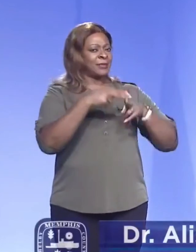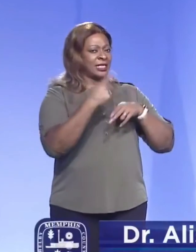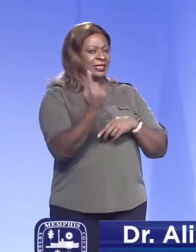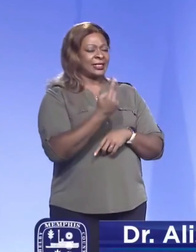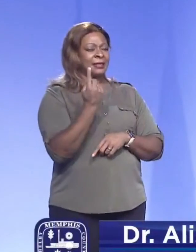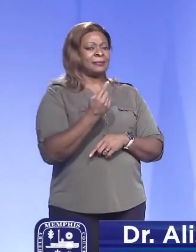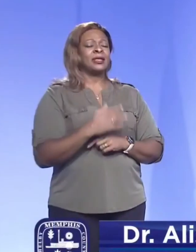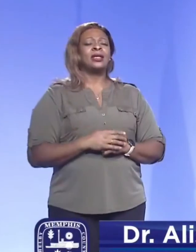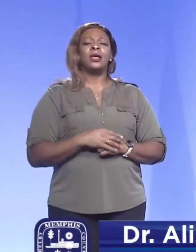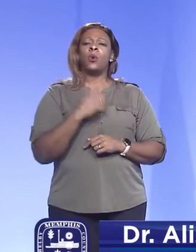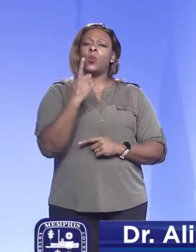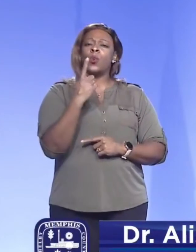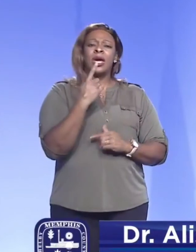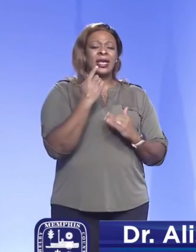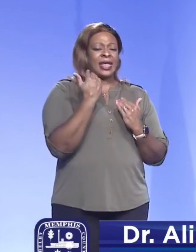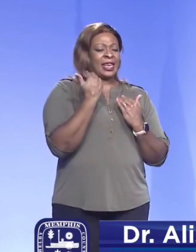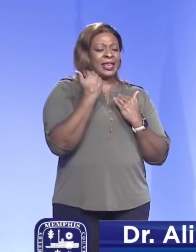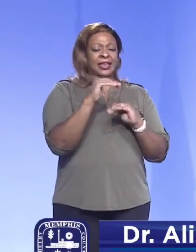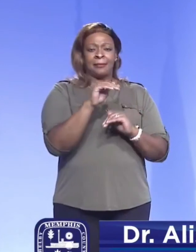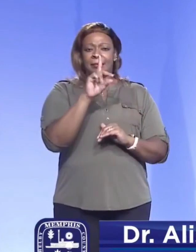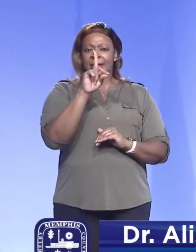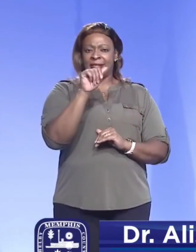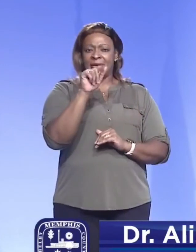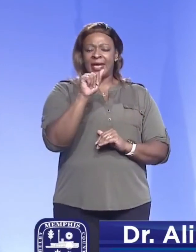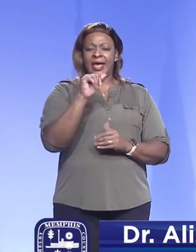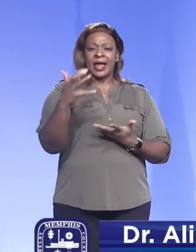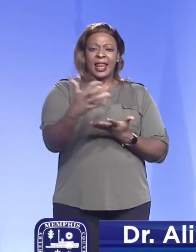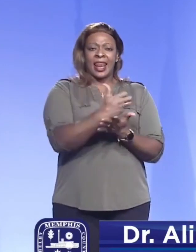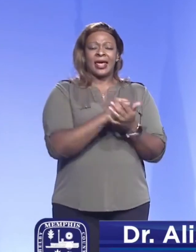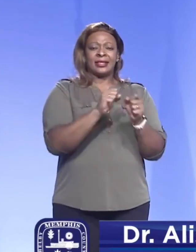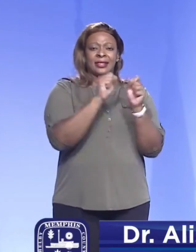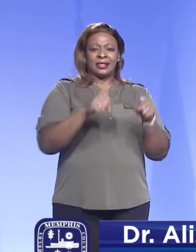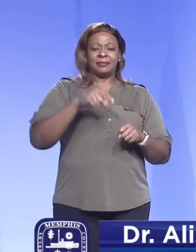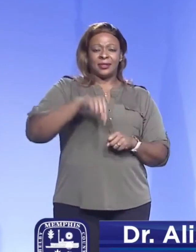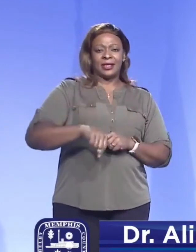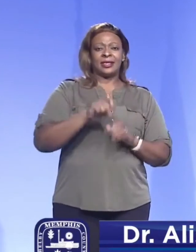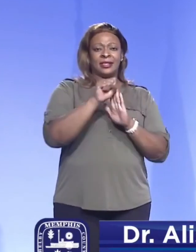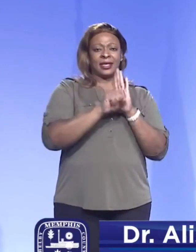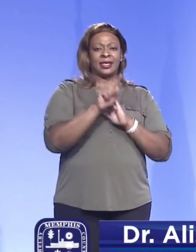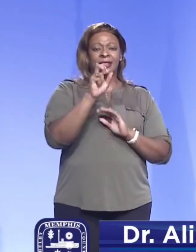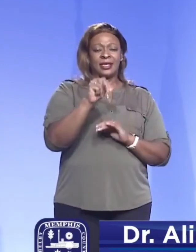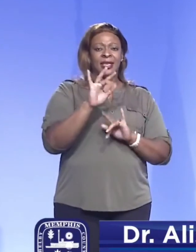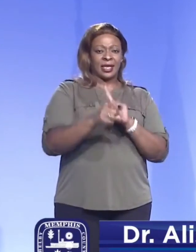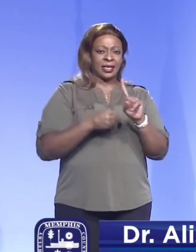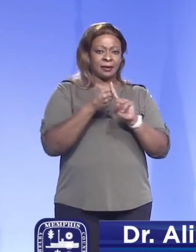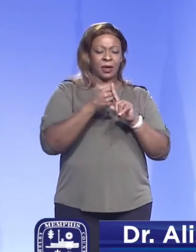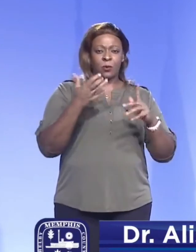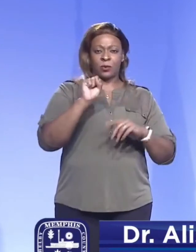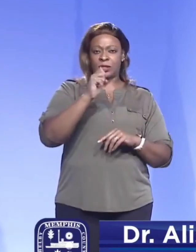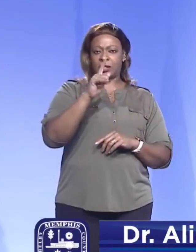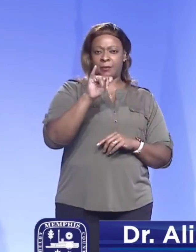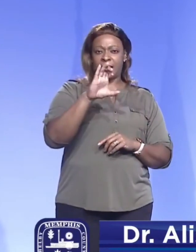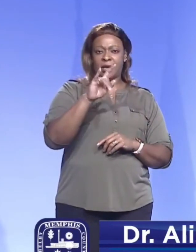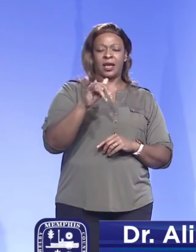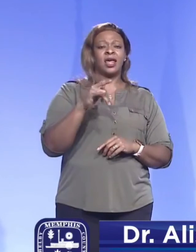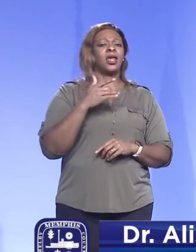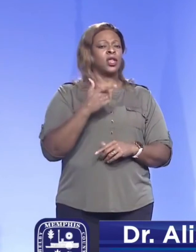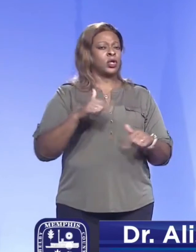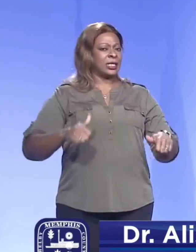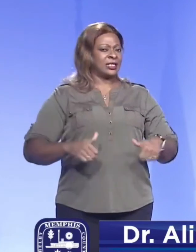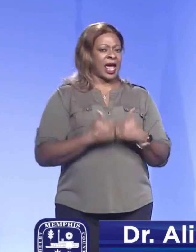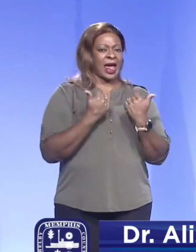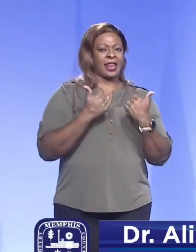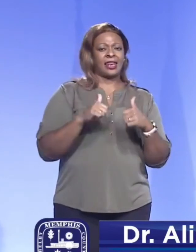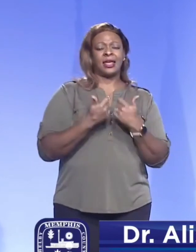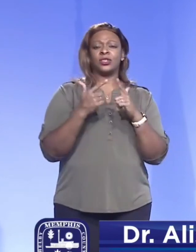the limits of the data collection system in the state of Tennessee, but that impacts Shelby County, is there's a challenge in being